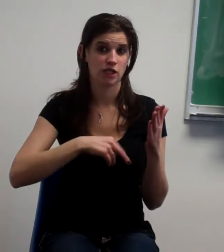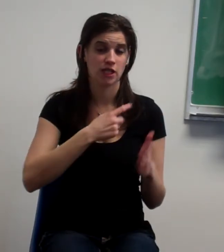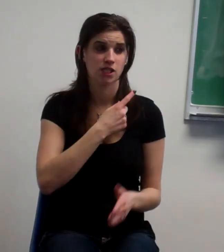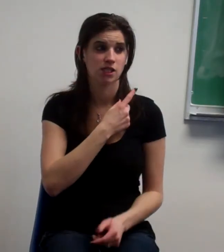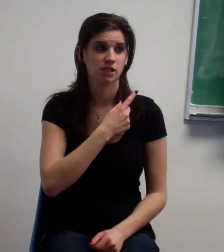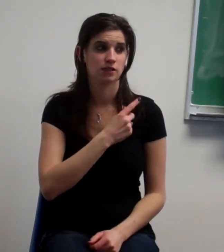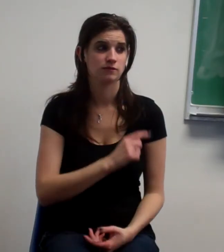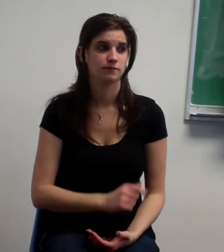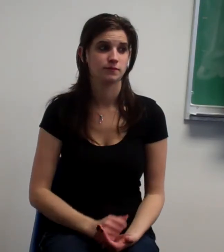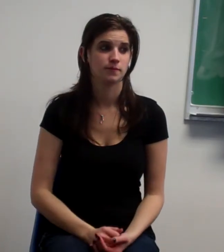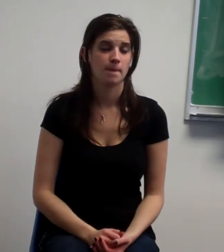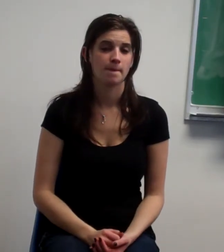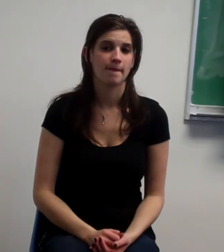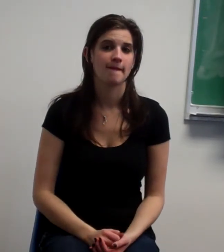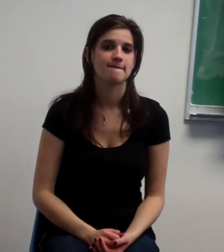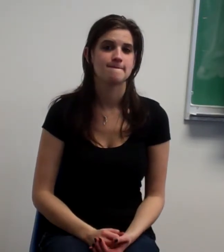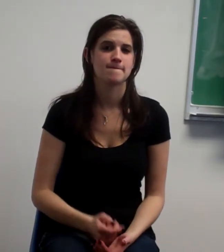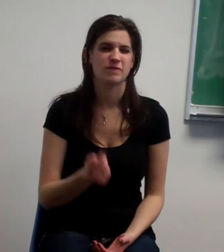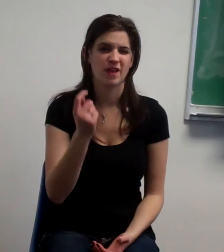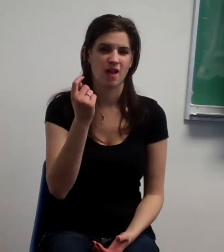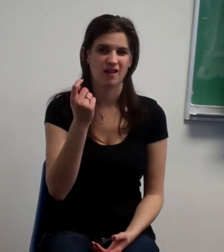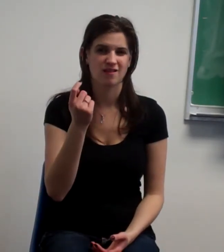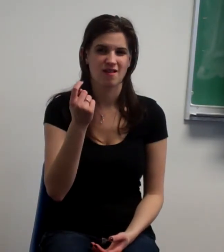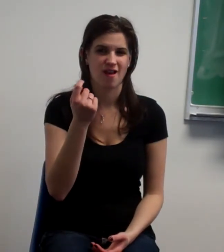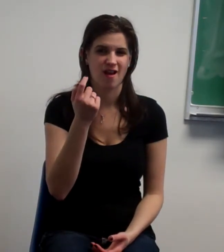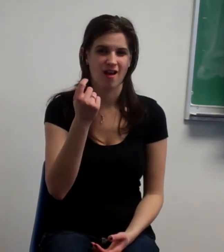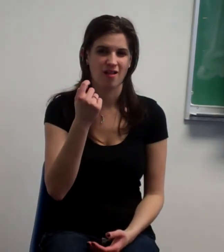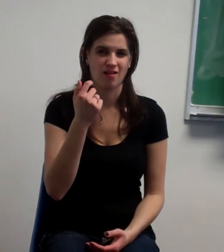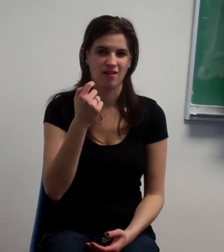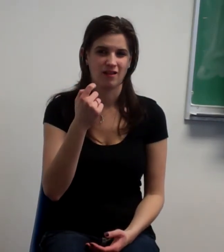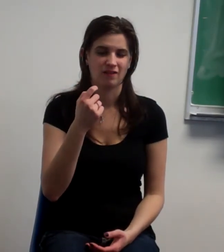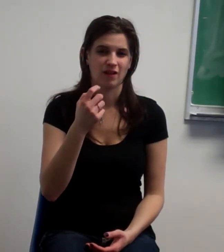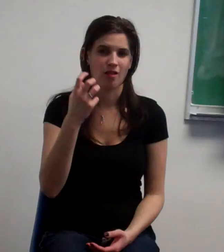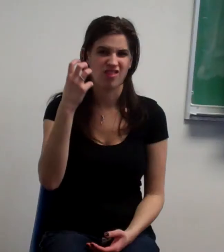Okay. It's a bit of a thicker read, but I really want you to take some time to go through it.